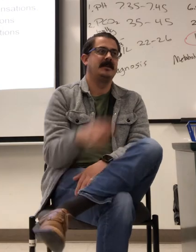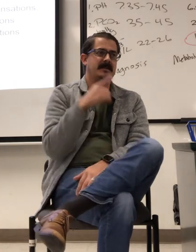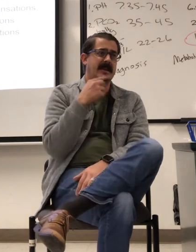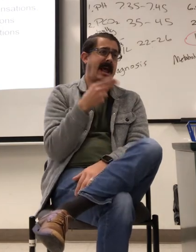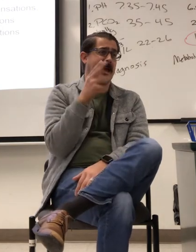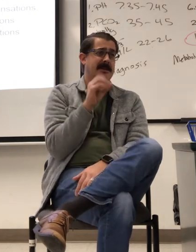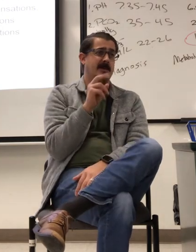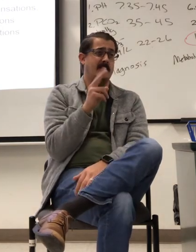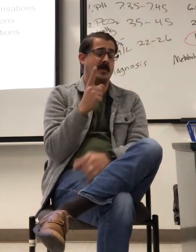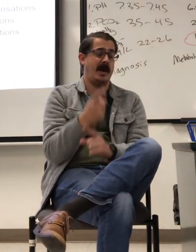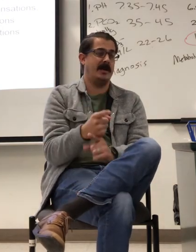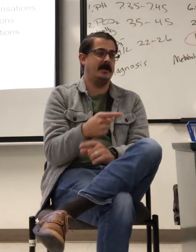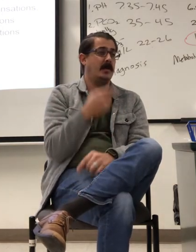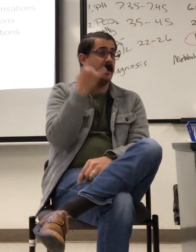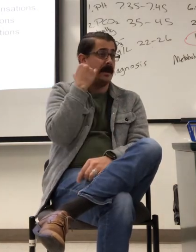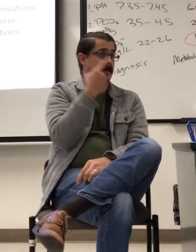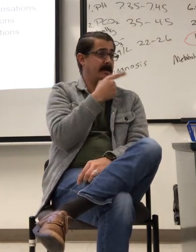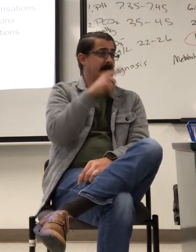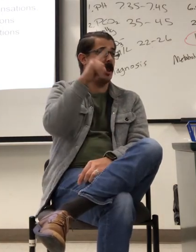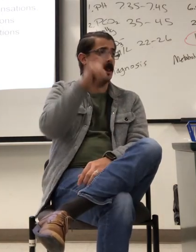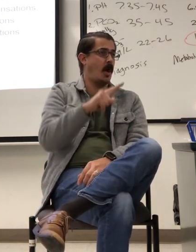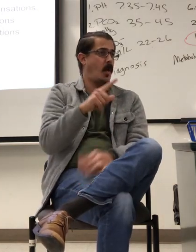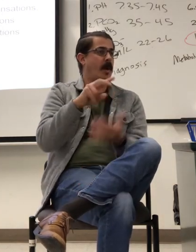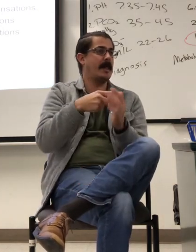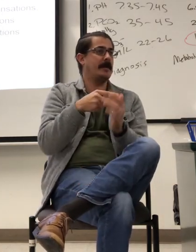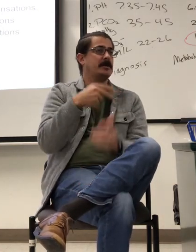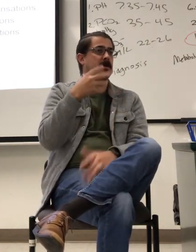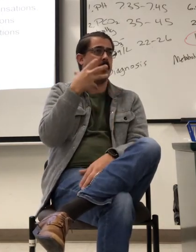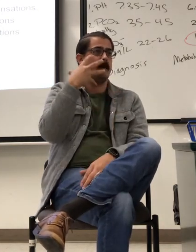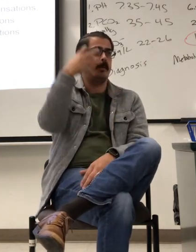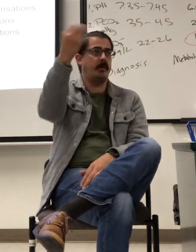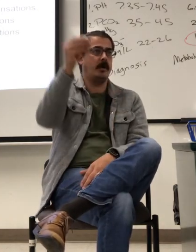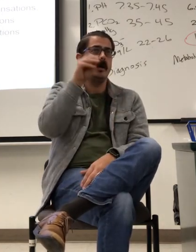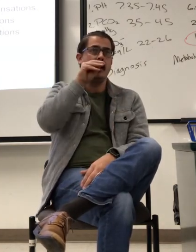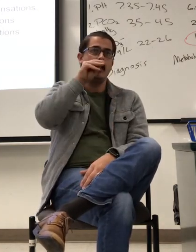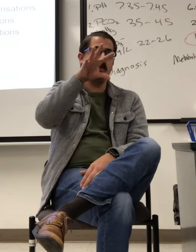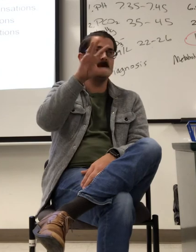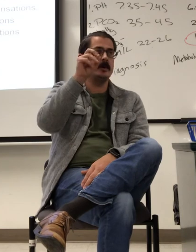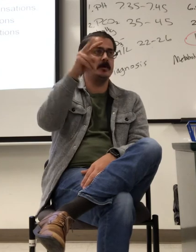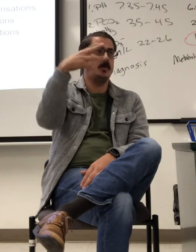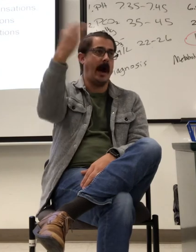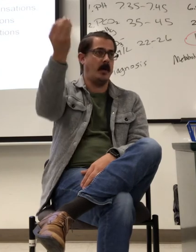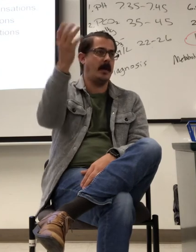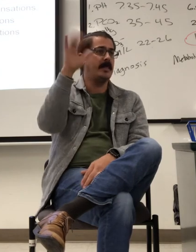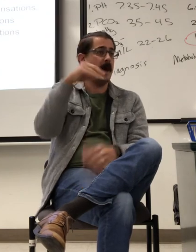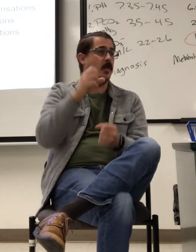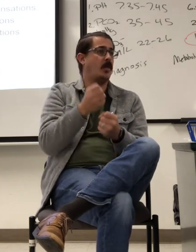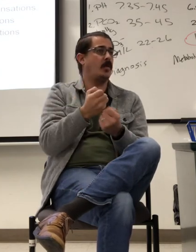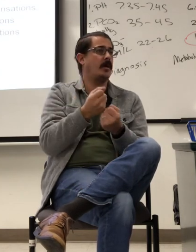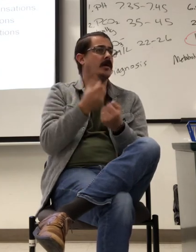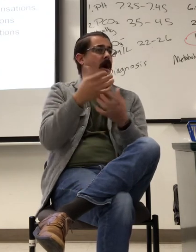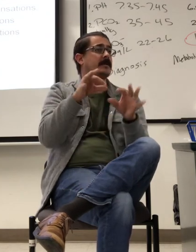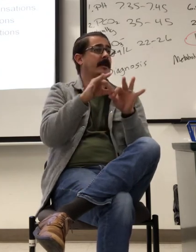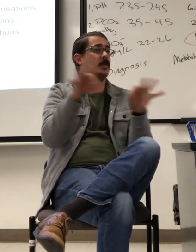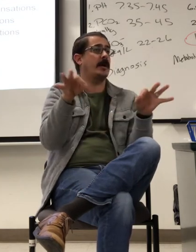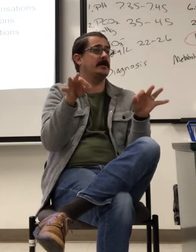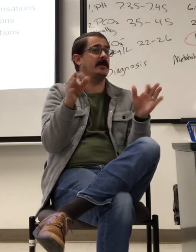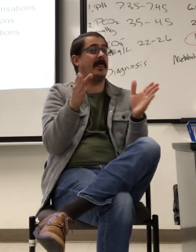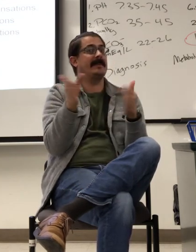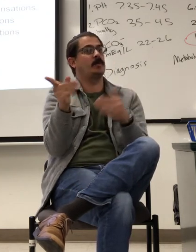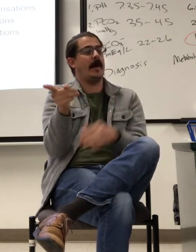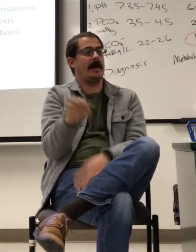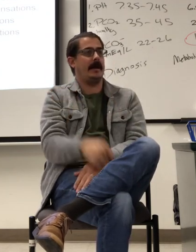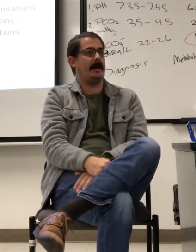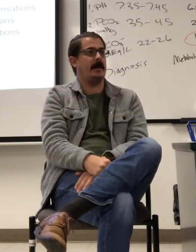If this is low, you're breathing it off. That'll drive the equation this way. So